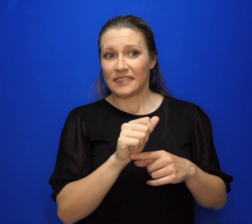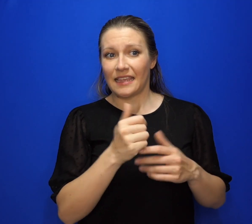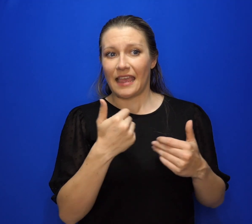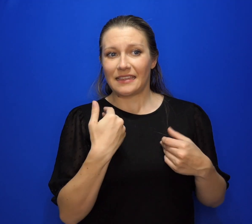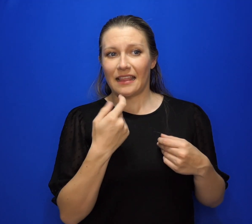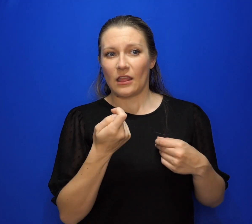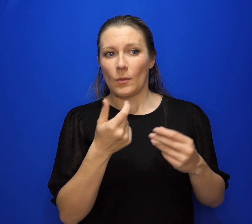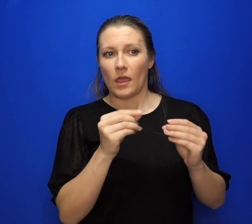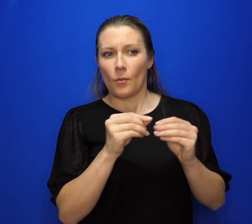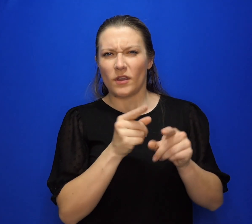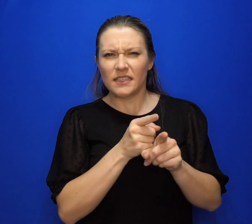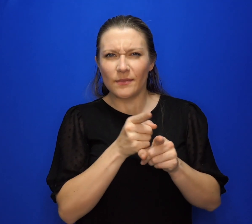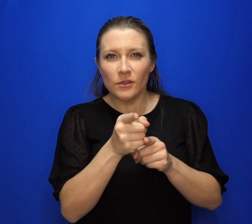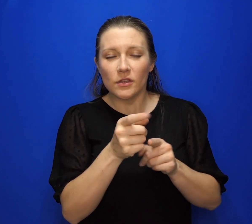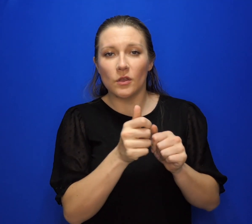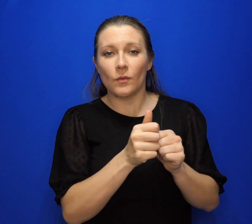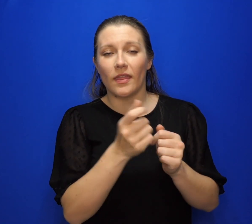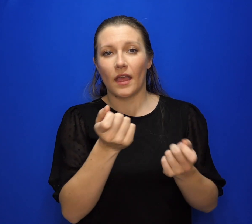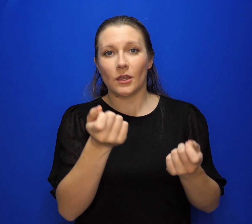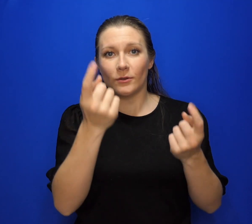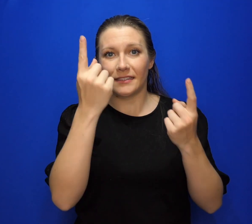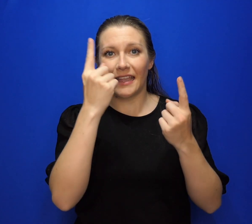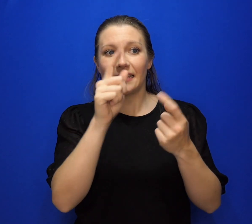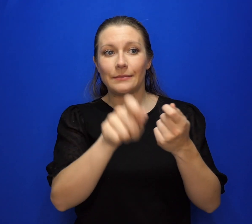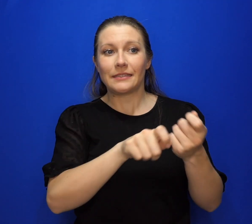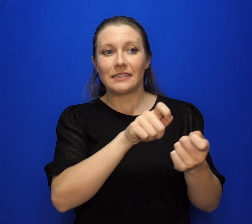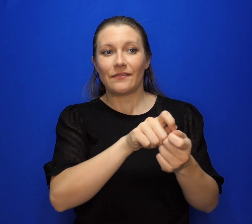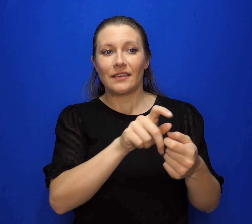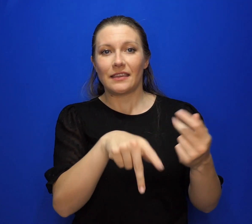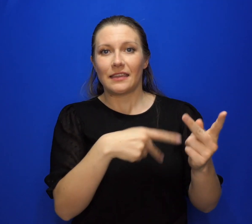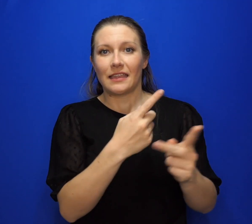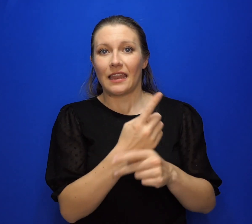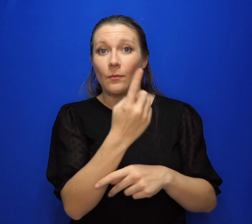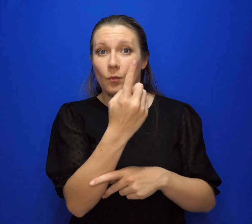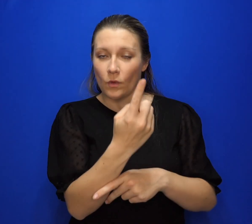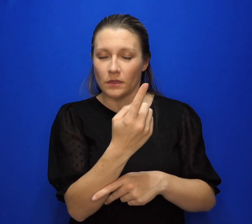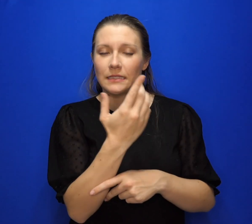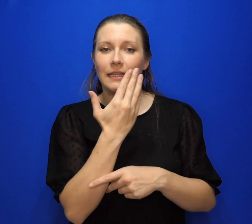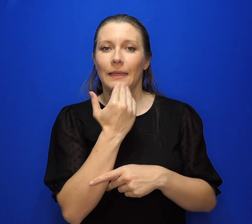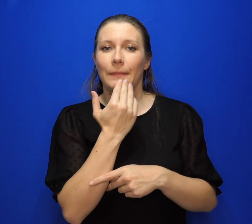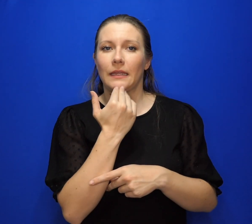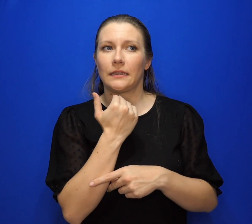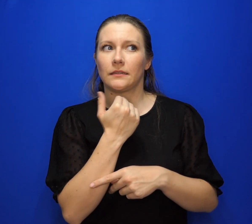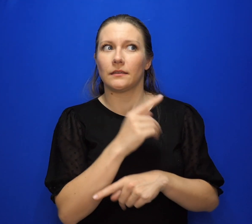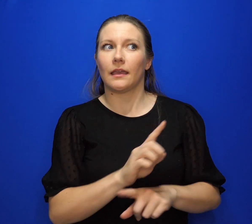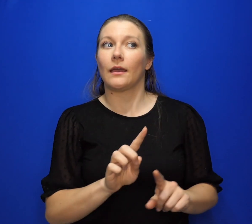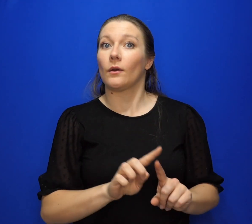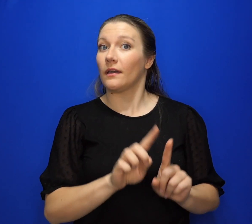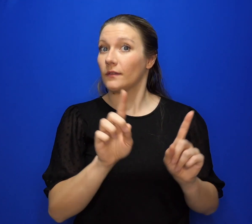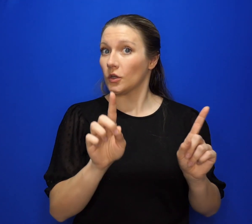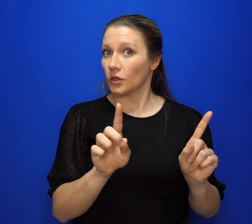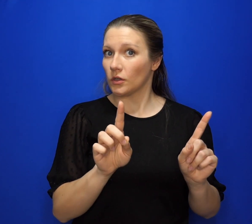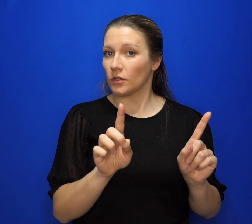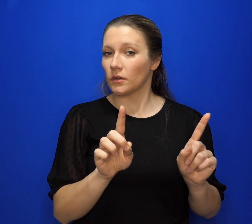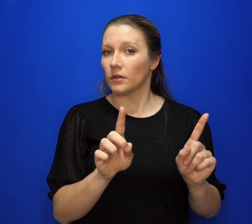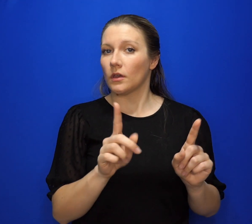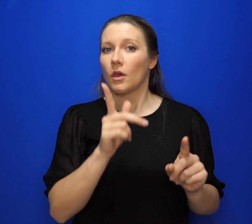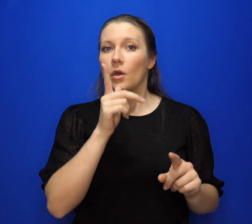and understanding specific to type 1 diabetes. Whereas those who are diagnosed